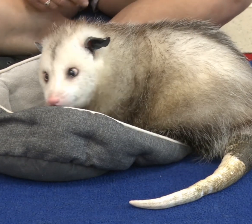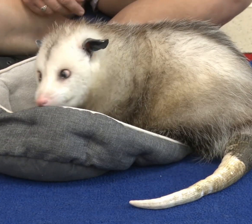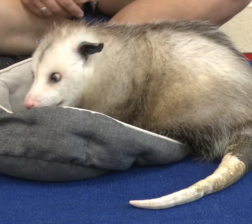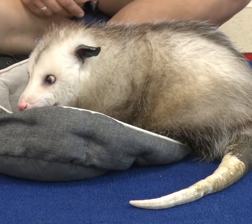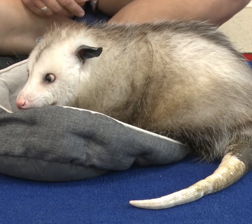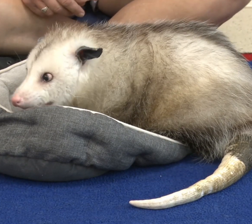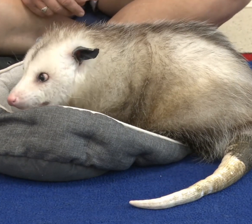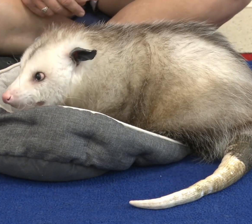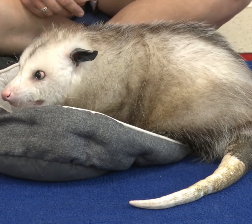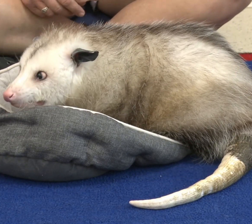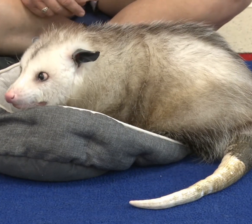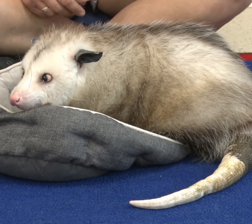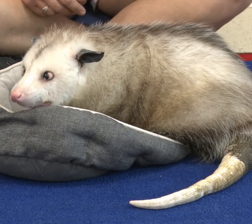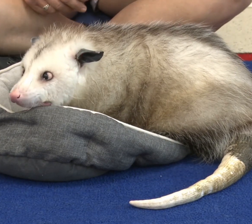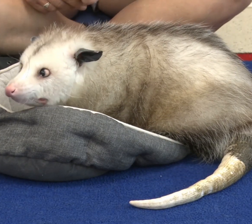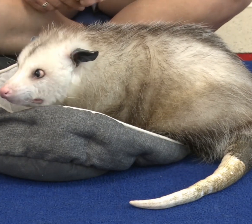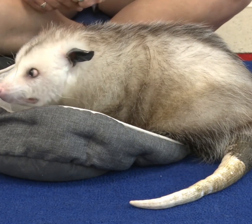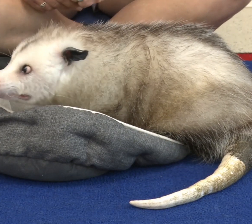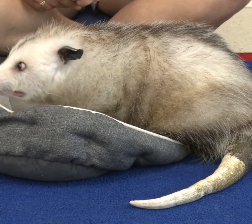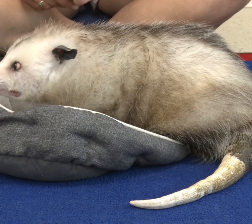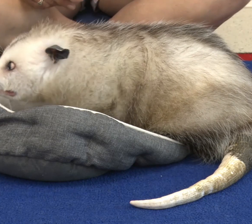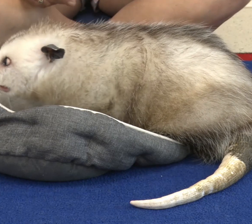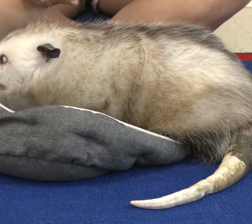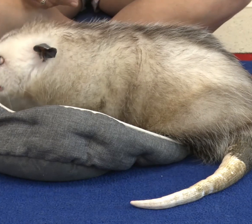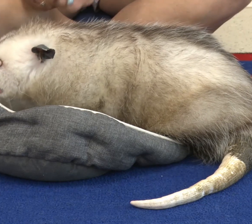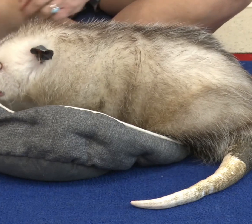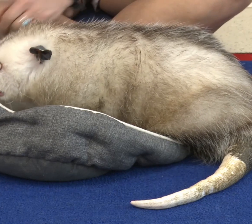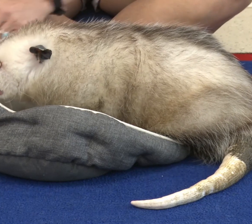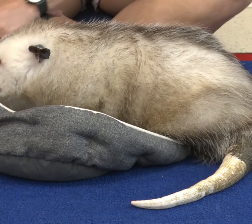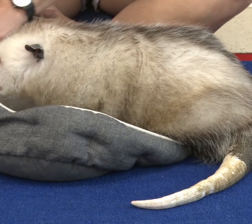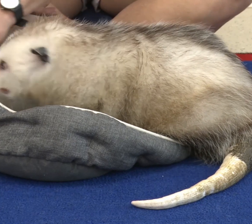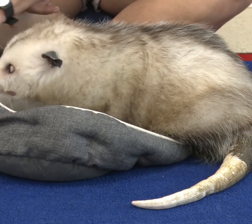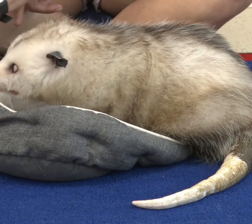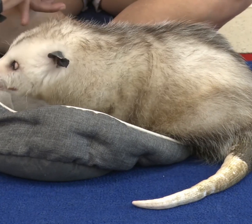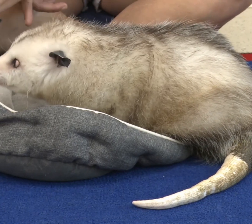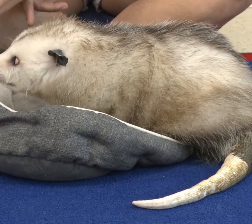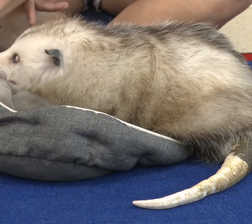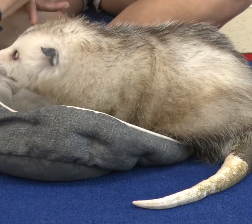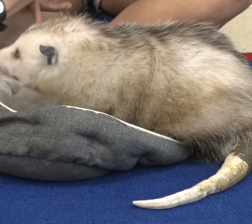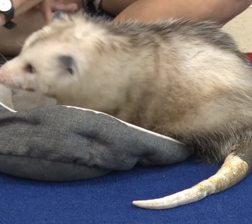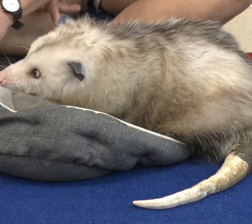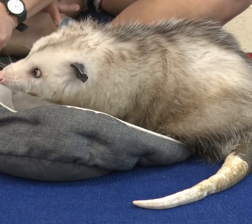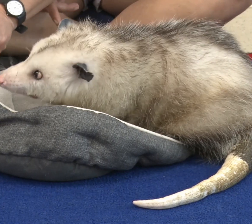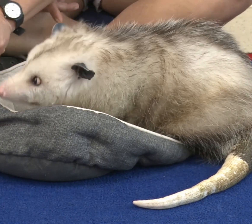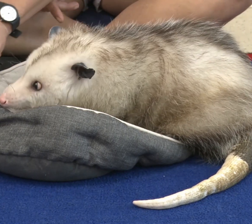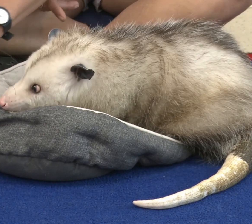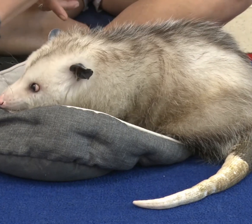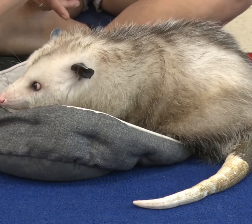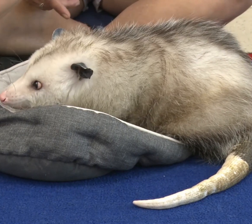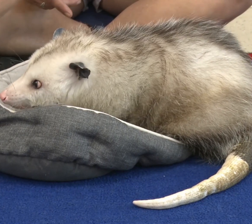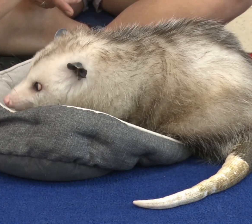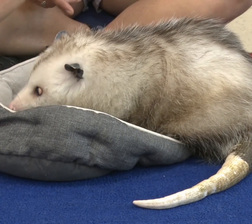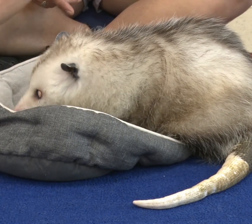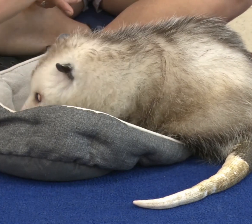her nose, and she's got whiskers on her face too. Whiskers that help her find food